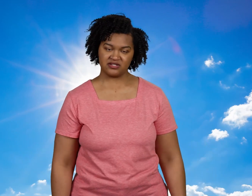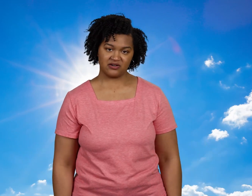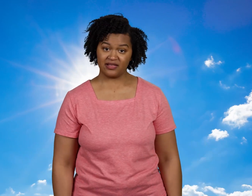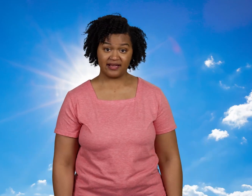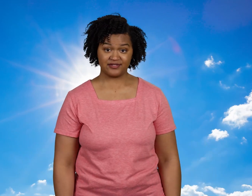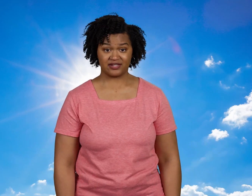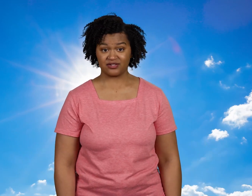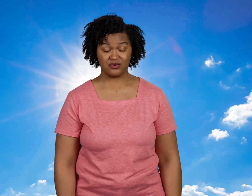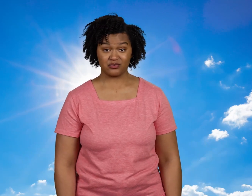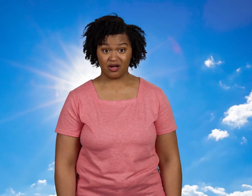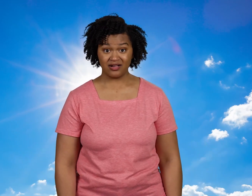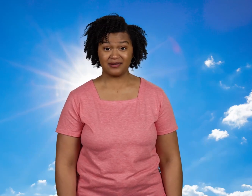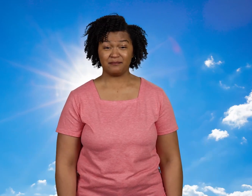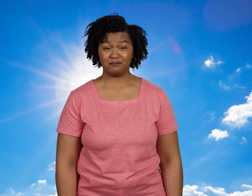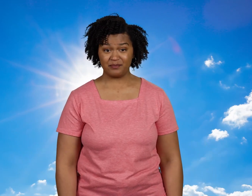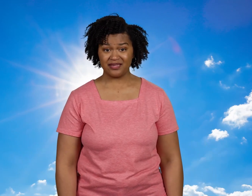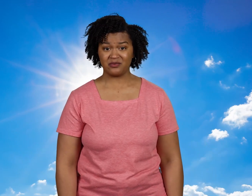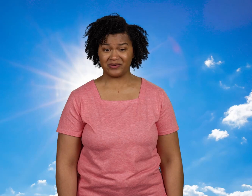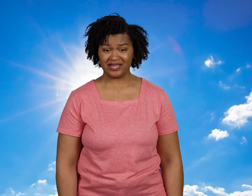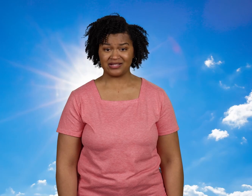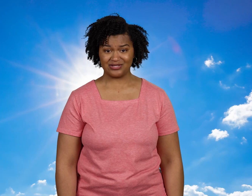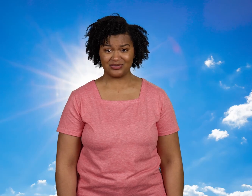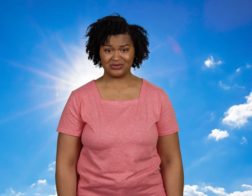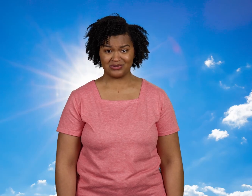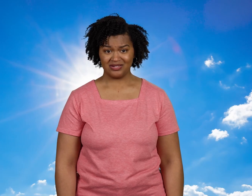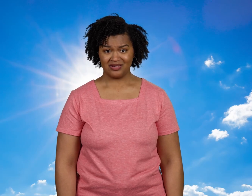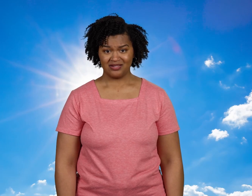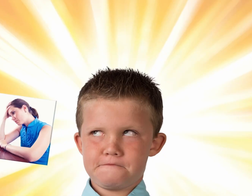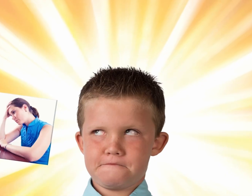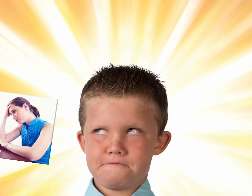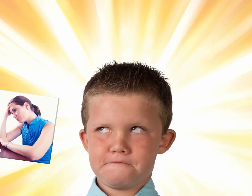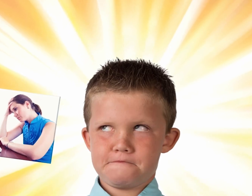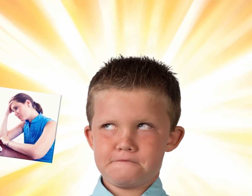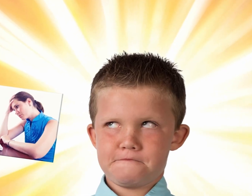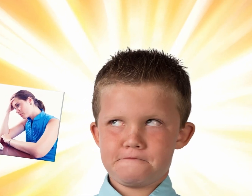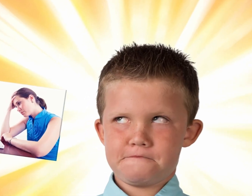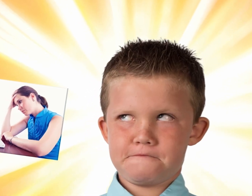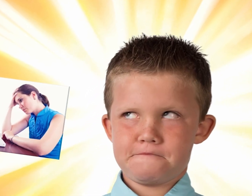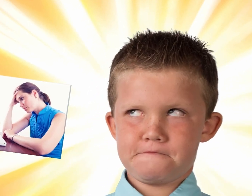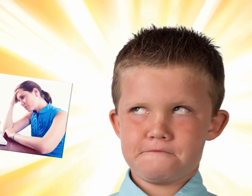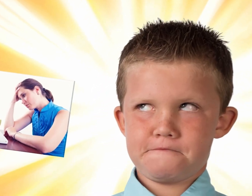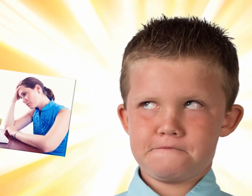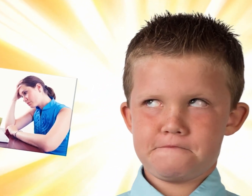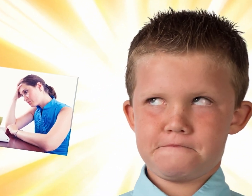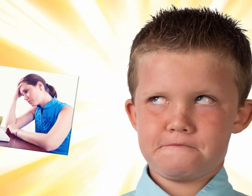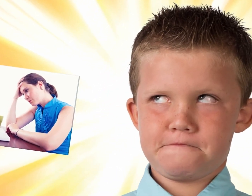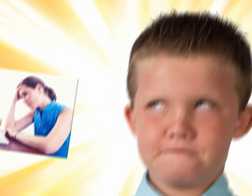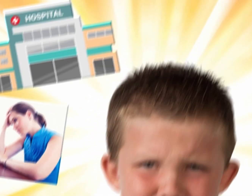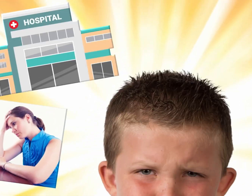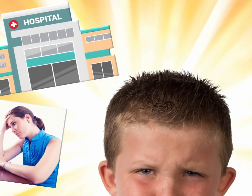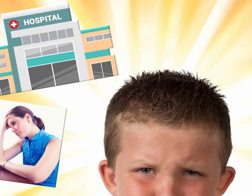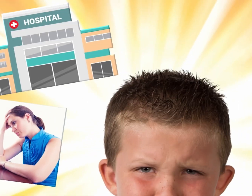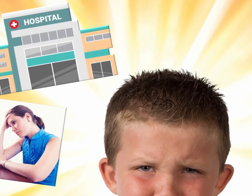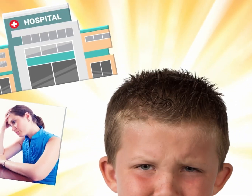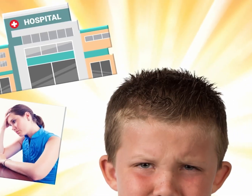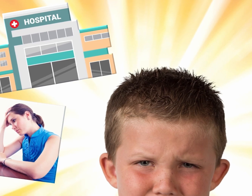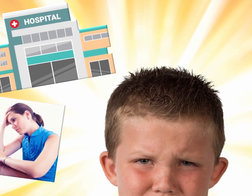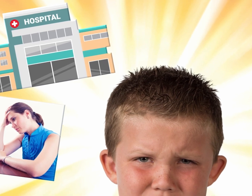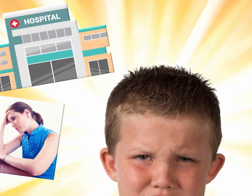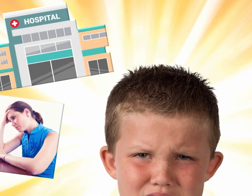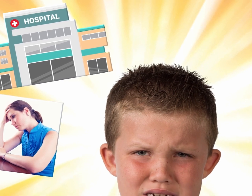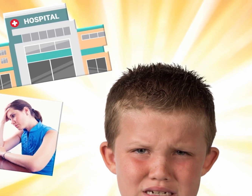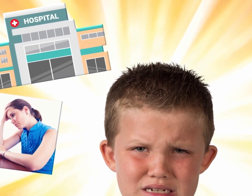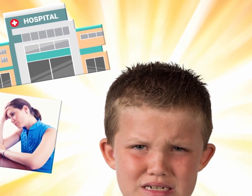of things in our lives that can go wrong in a big way too. Maybe one of your parents loses their job. Maybe